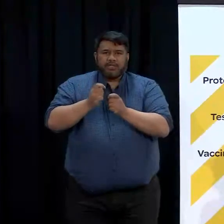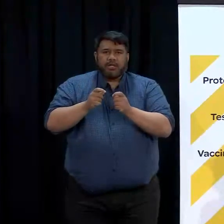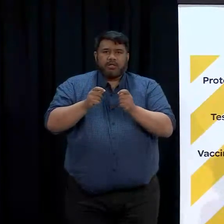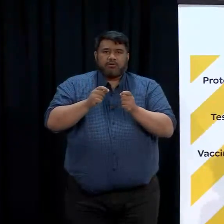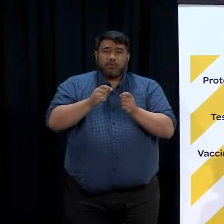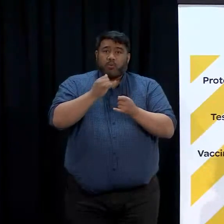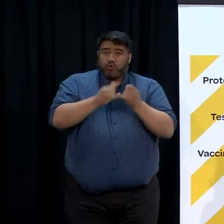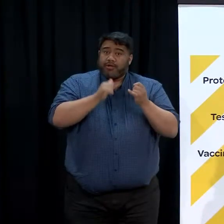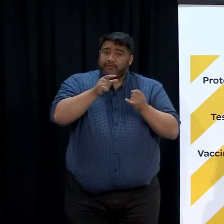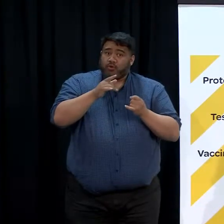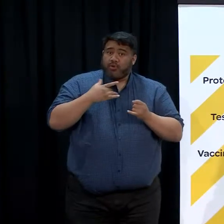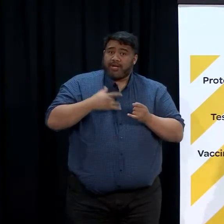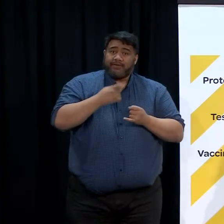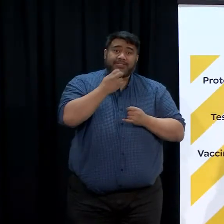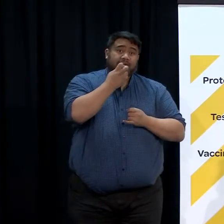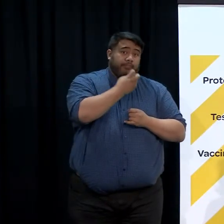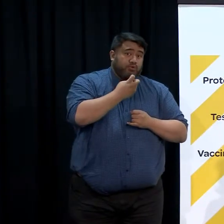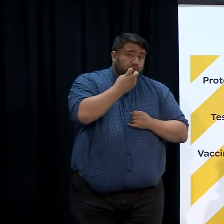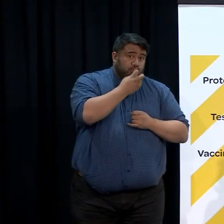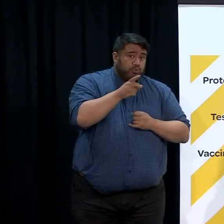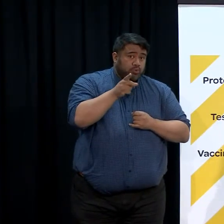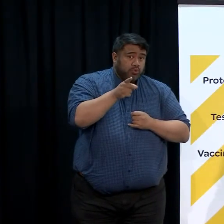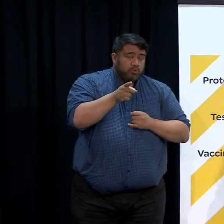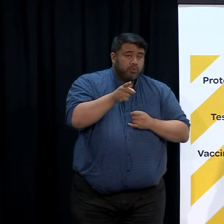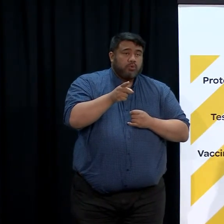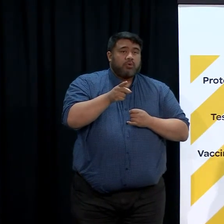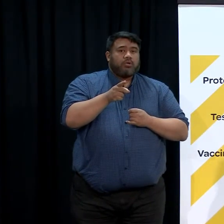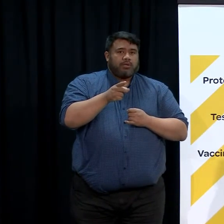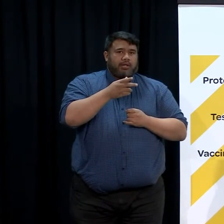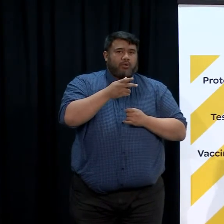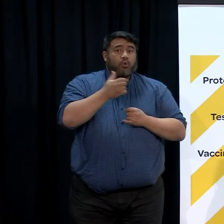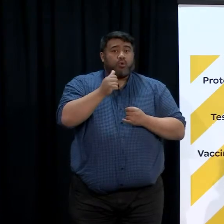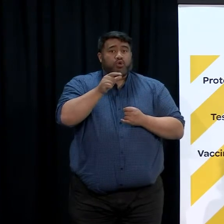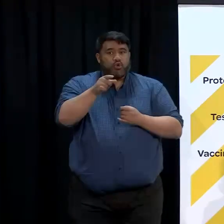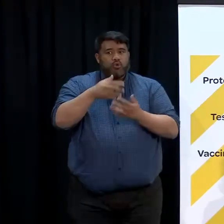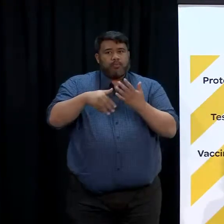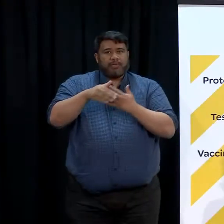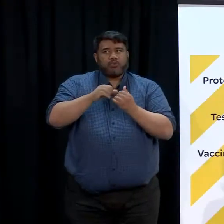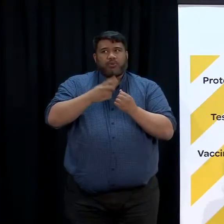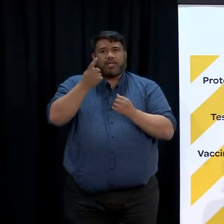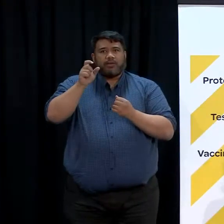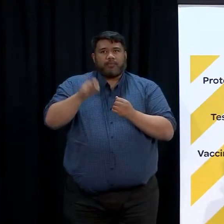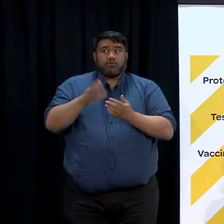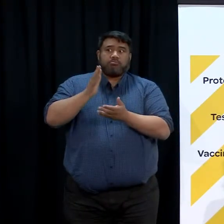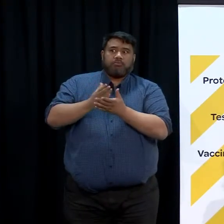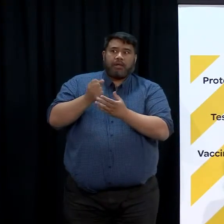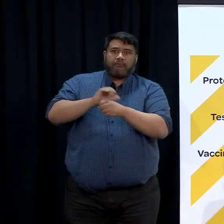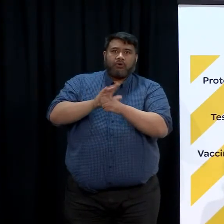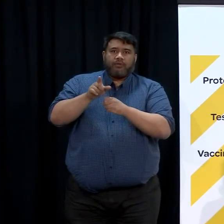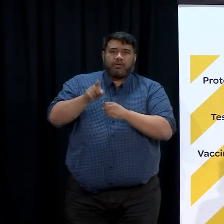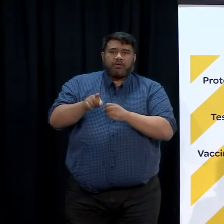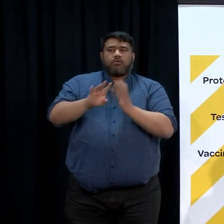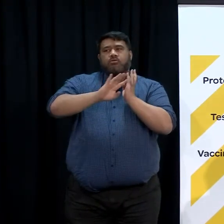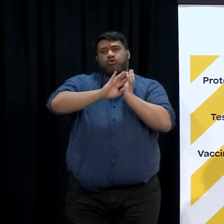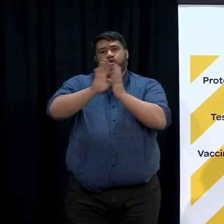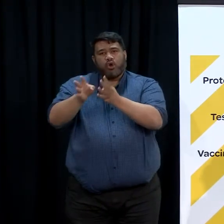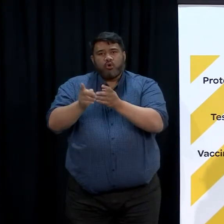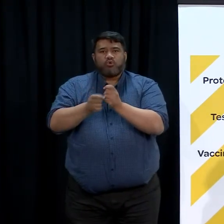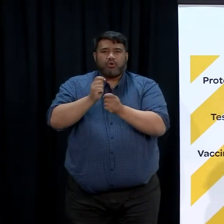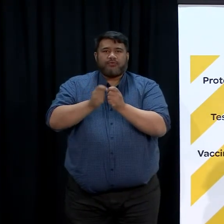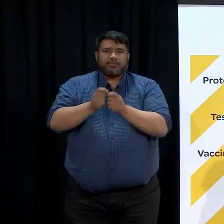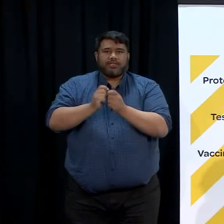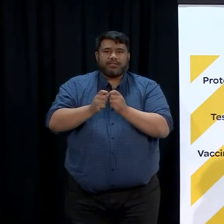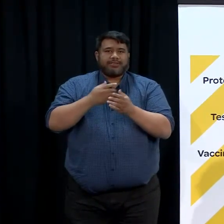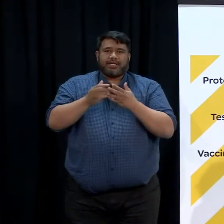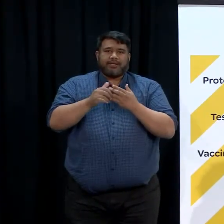or if you know you may have been in contact with one of the people who is now a case, please go and get tested whether you have symptoms or